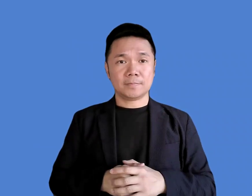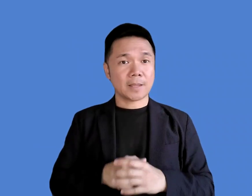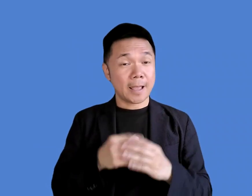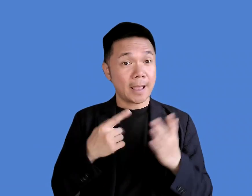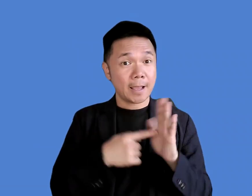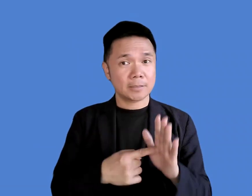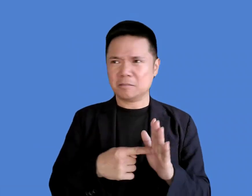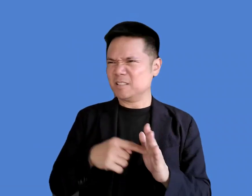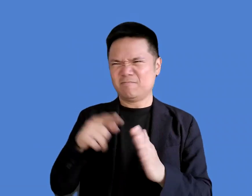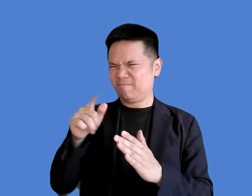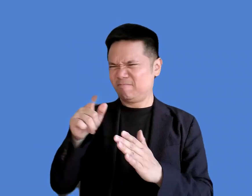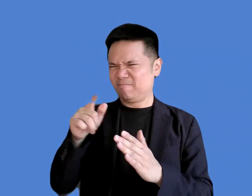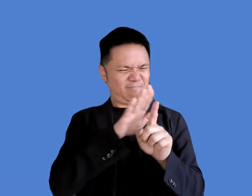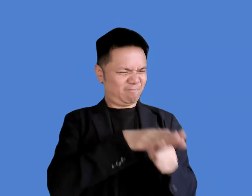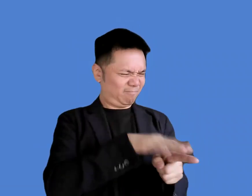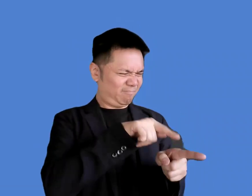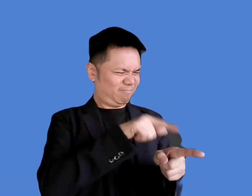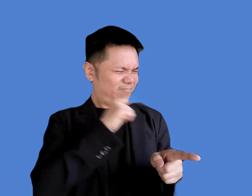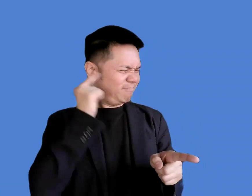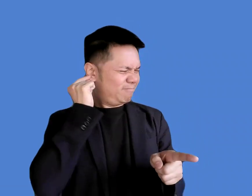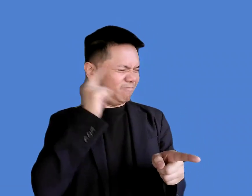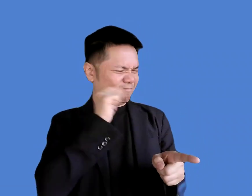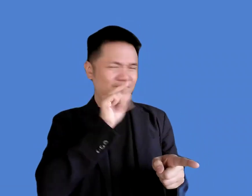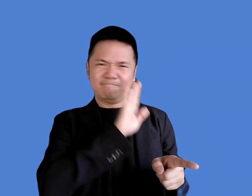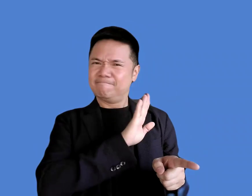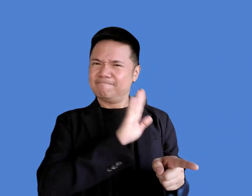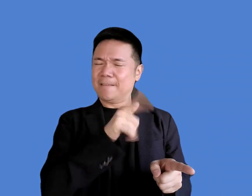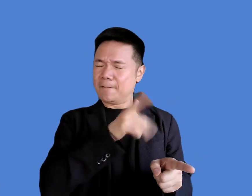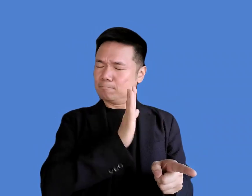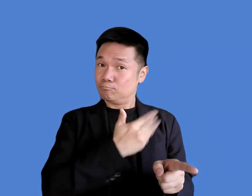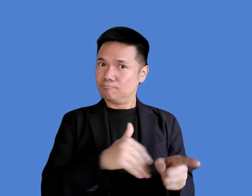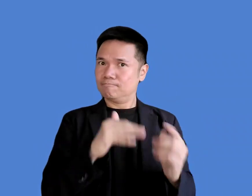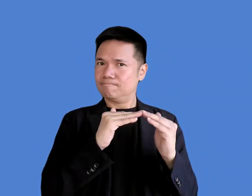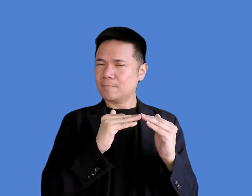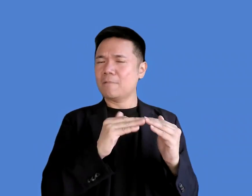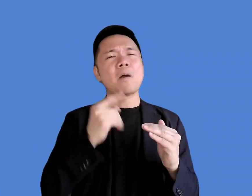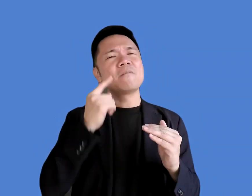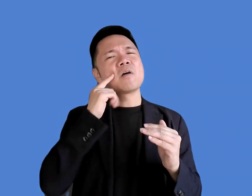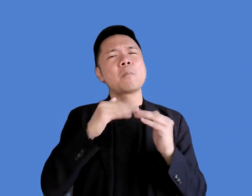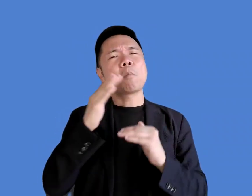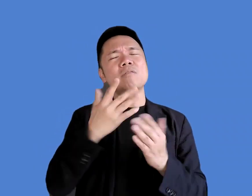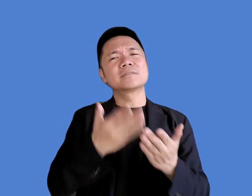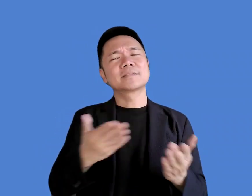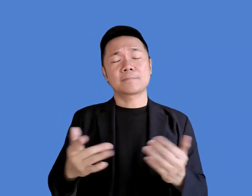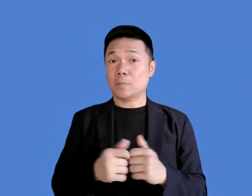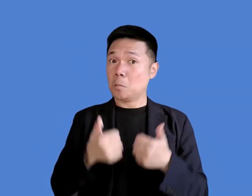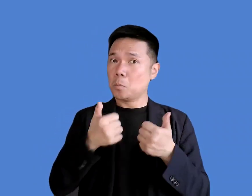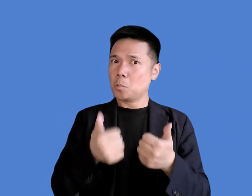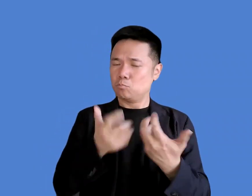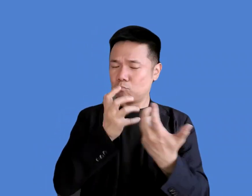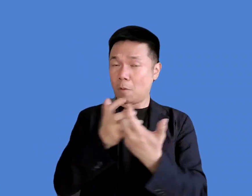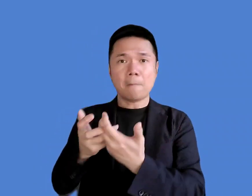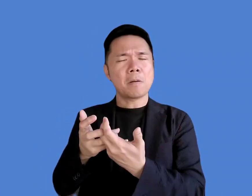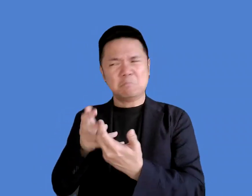gender discriminatory or gender blind innovation approach where they might develop new products and services that are designed for